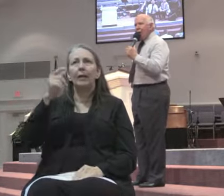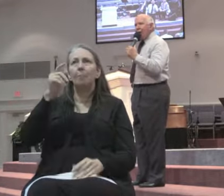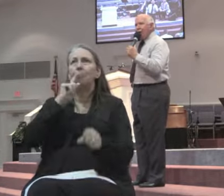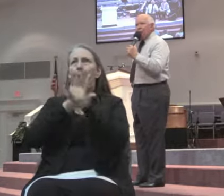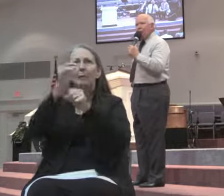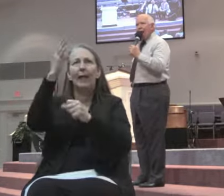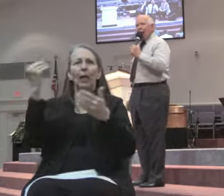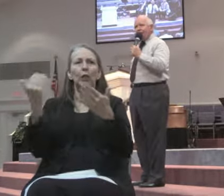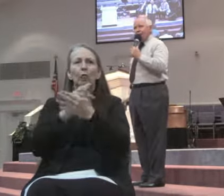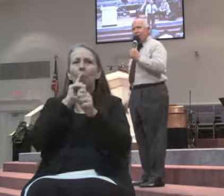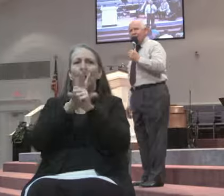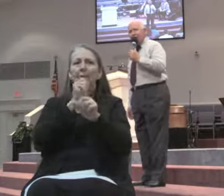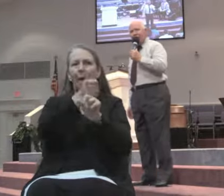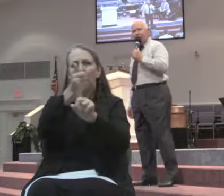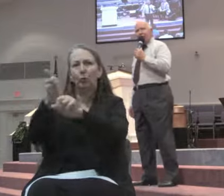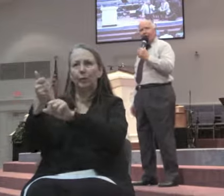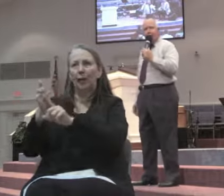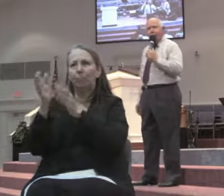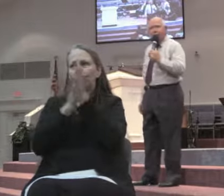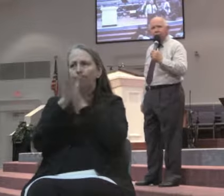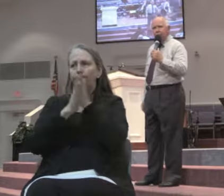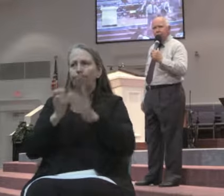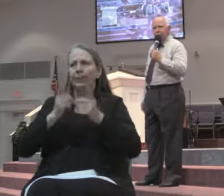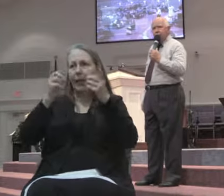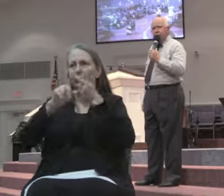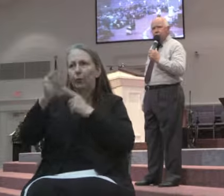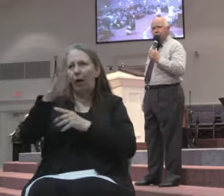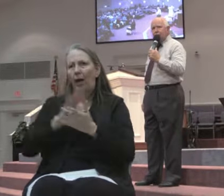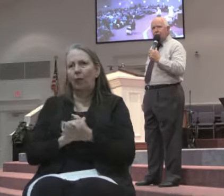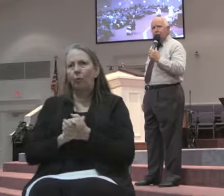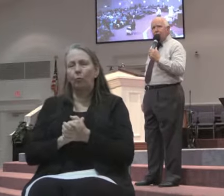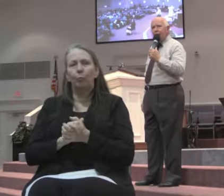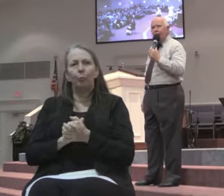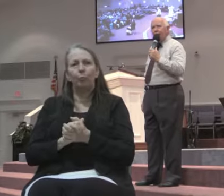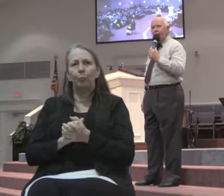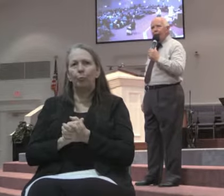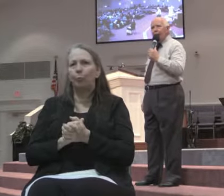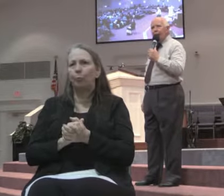promise about your life and your commitment to him.